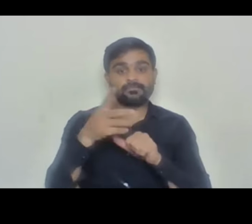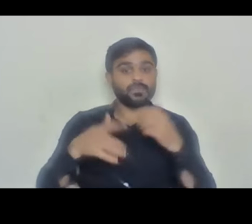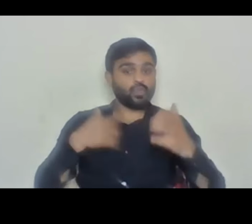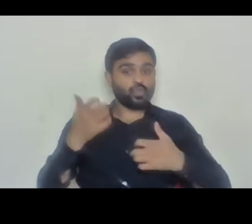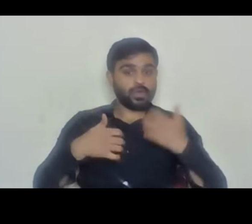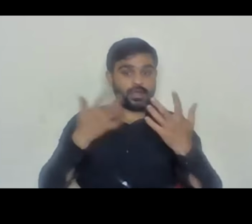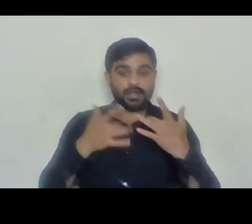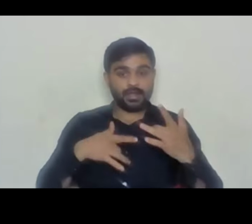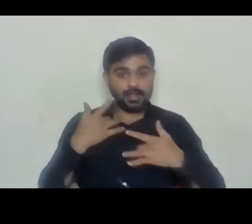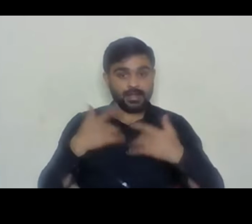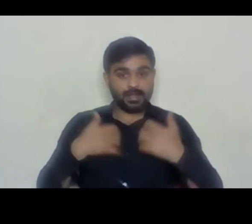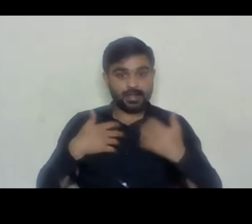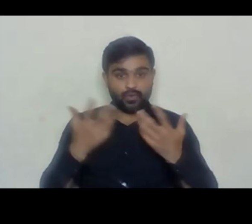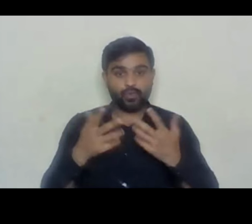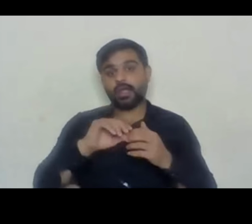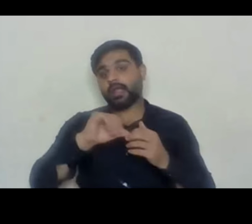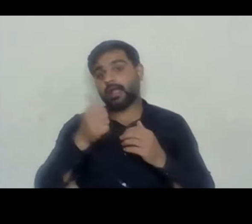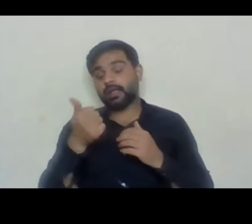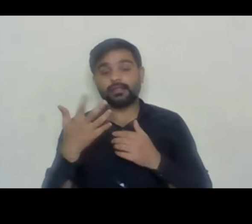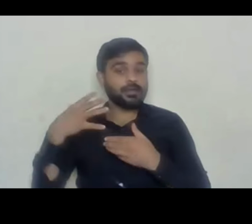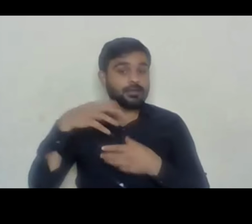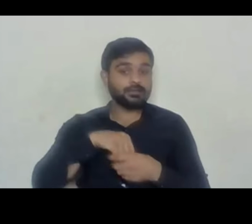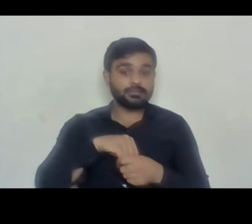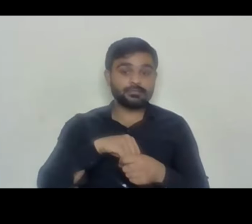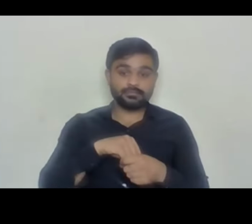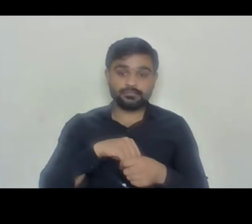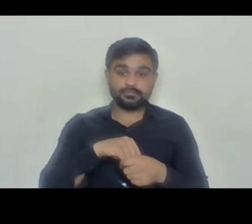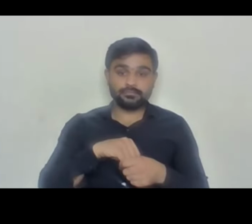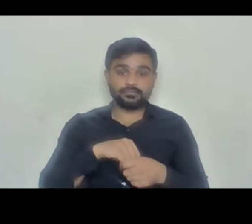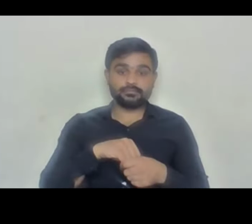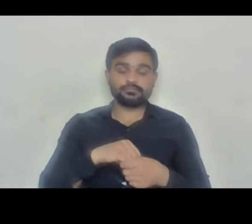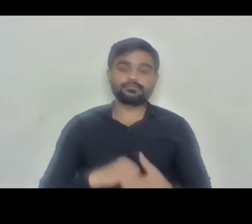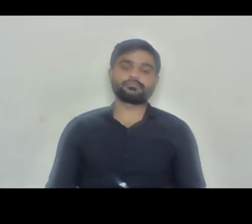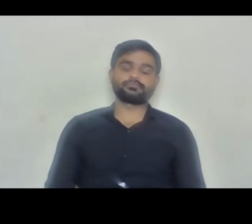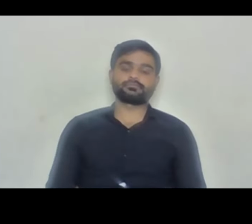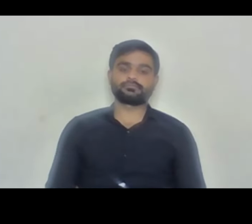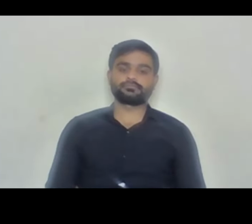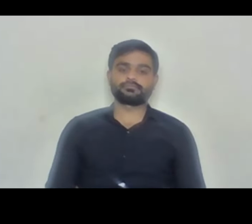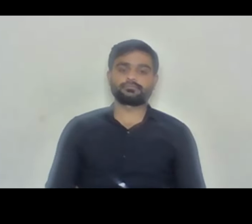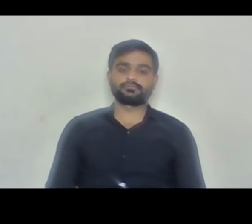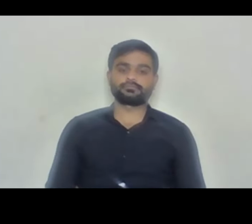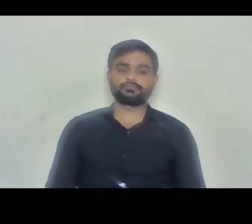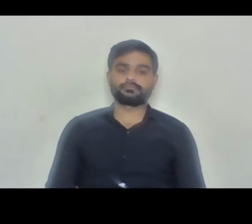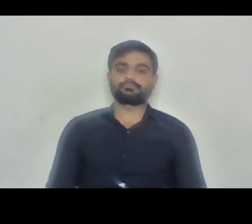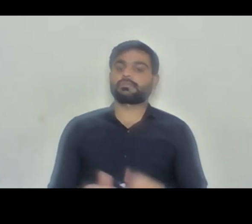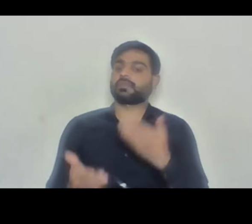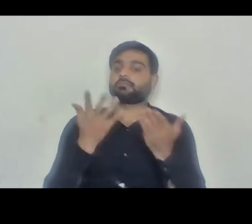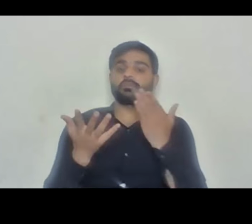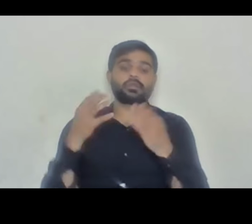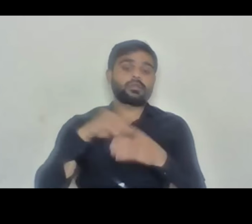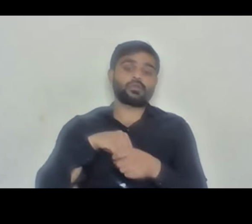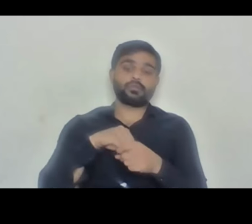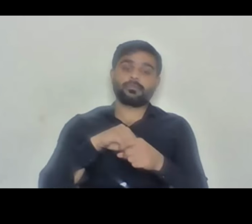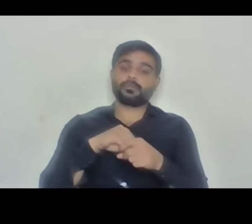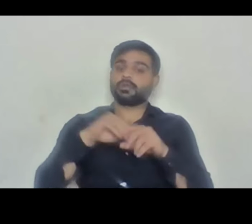interests, or what other influences uh, might be there in the